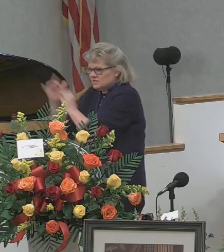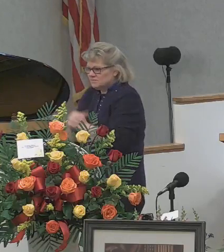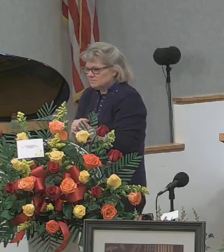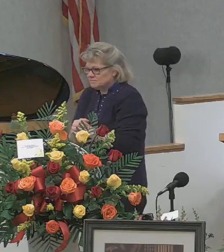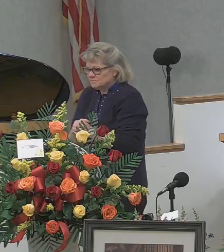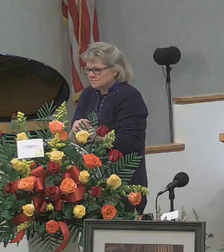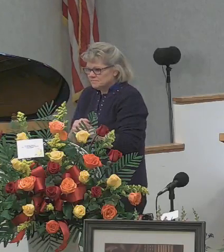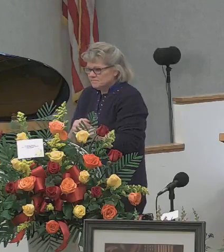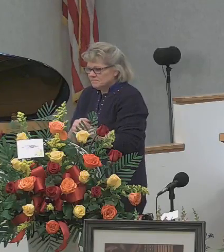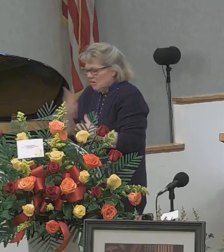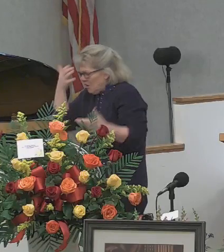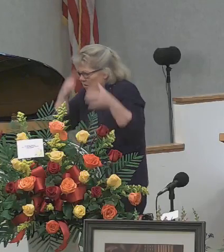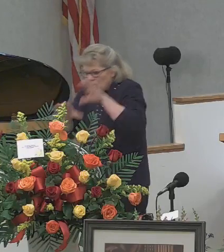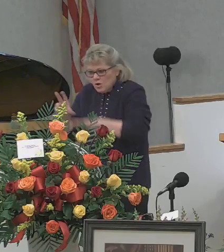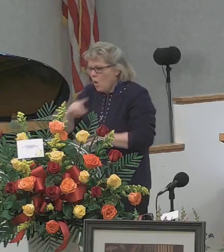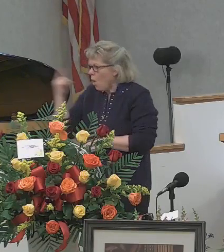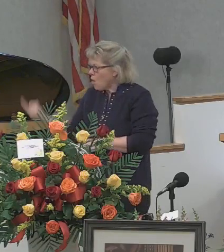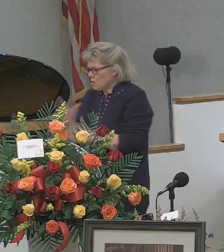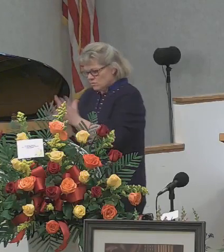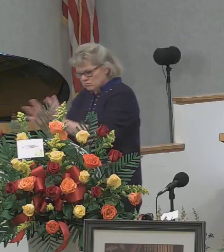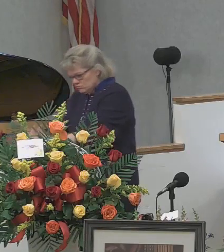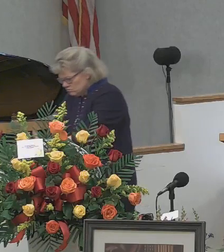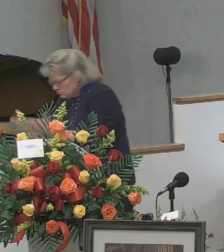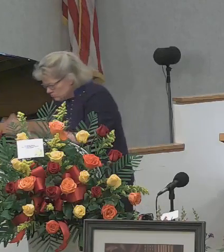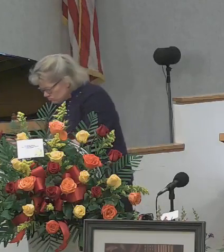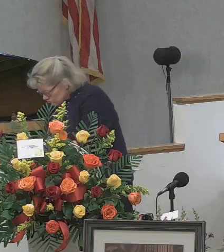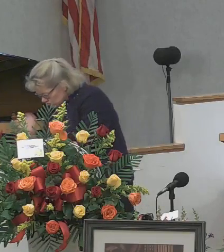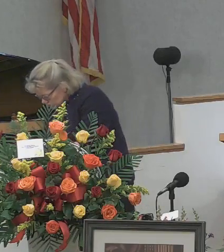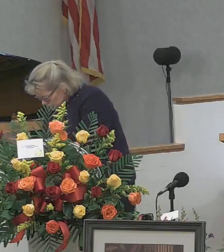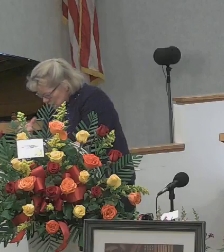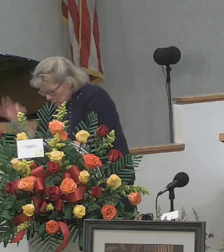Never compromised, always preached the word, always preached